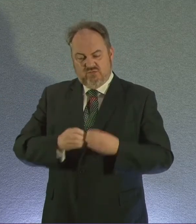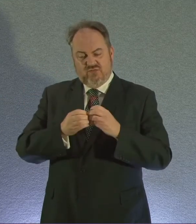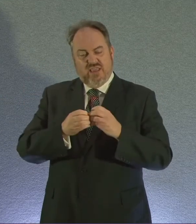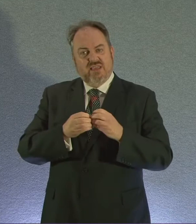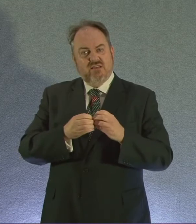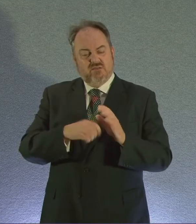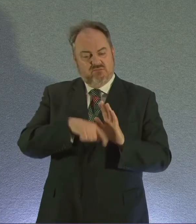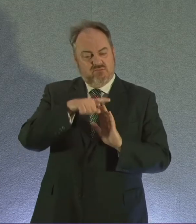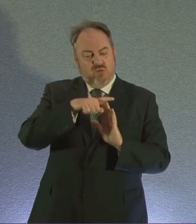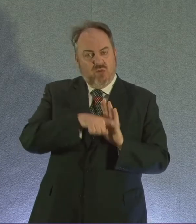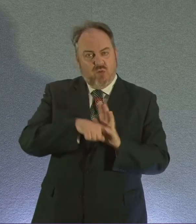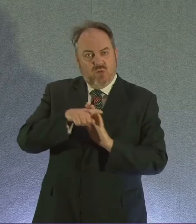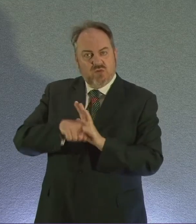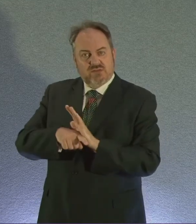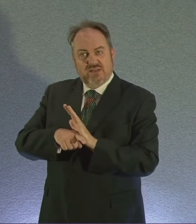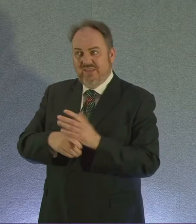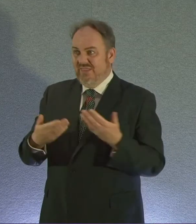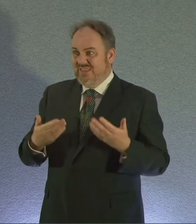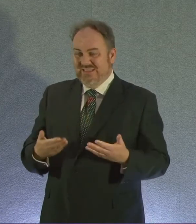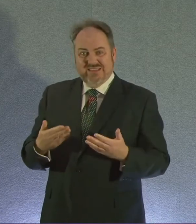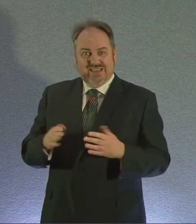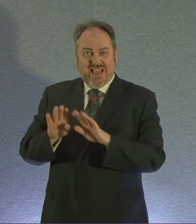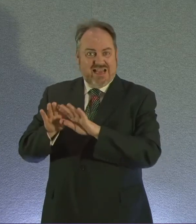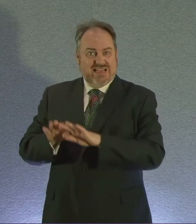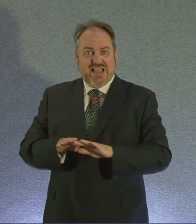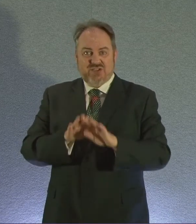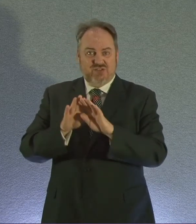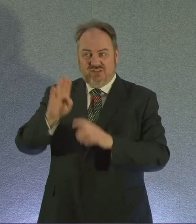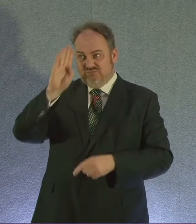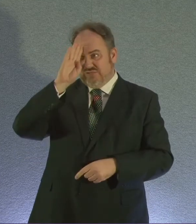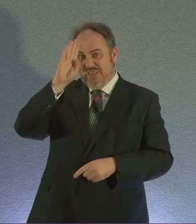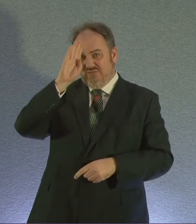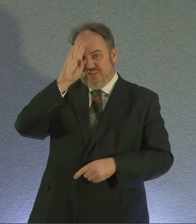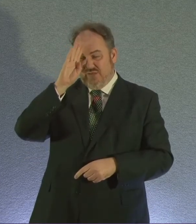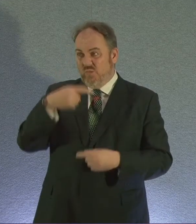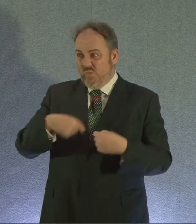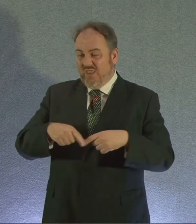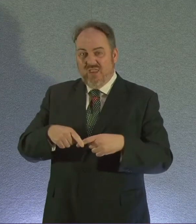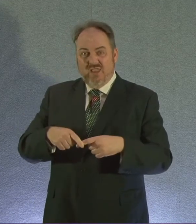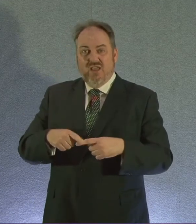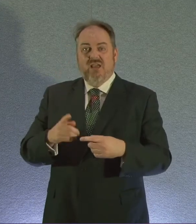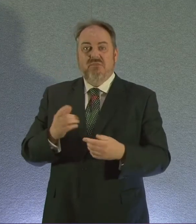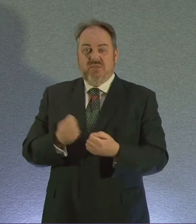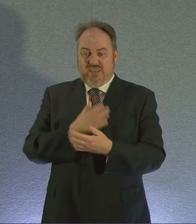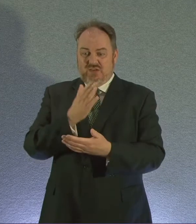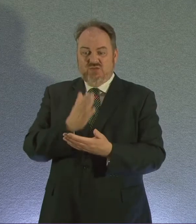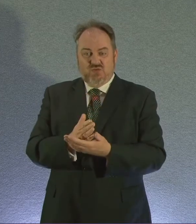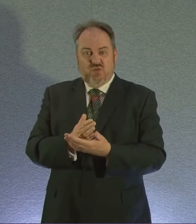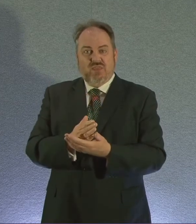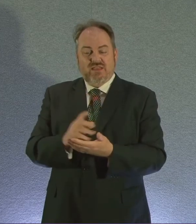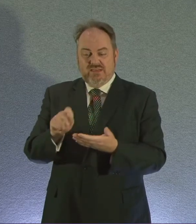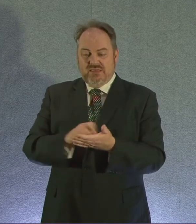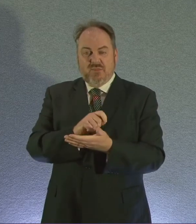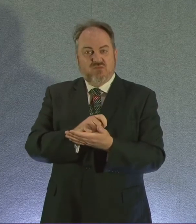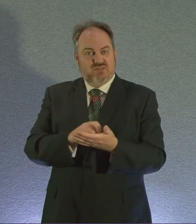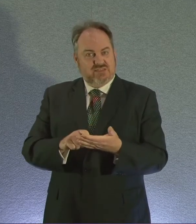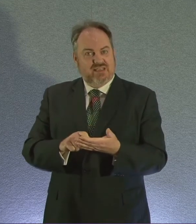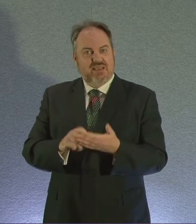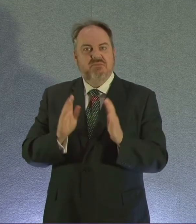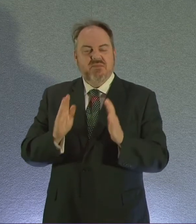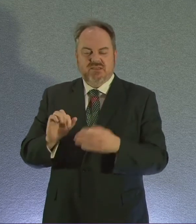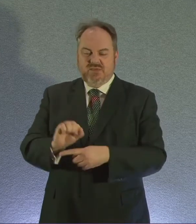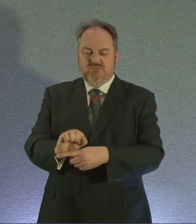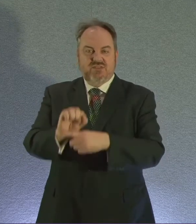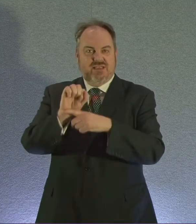It is at times of great national peril that democracy is at its most threatened, and it is often seen in other countries where governments